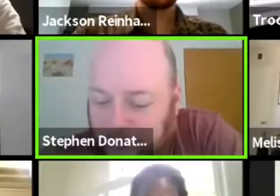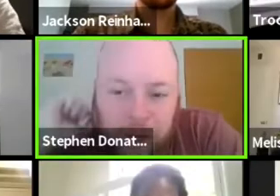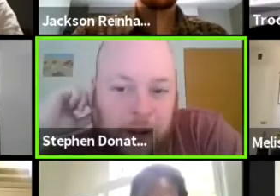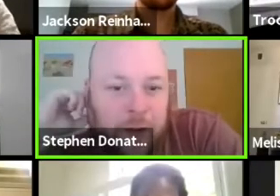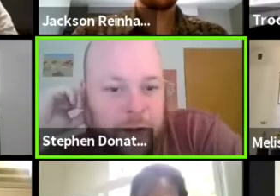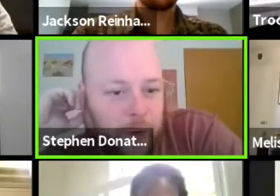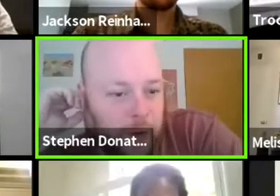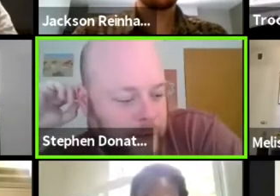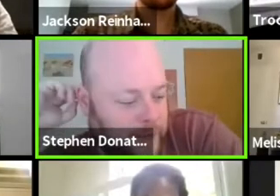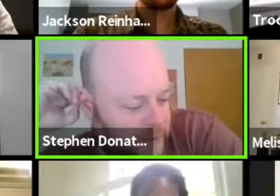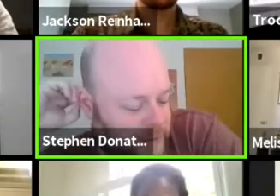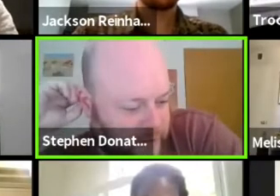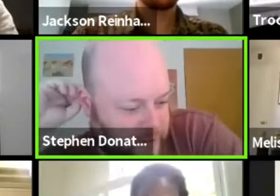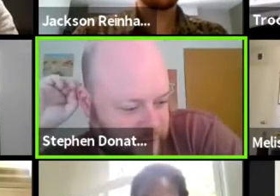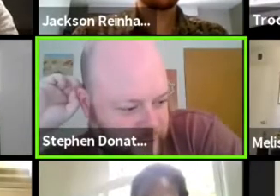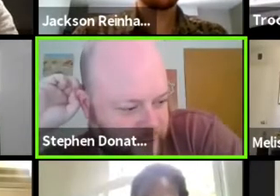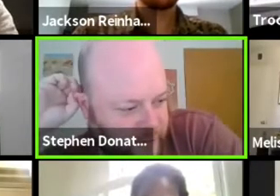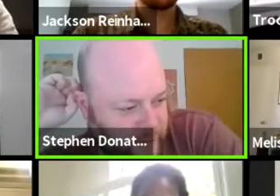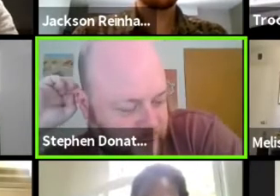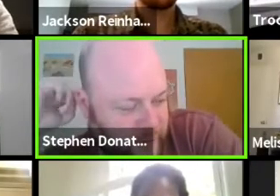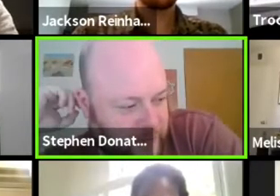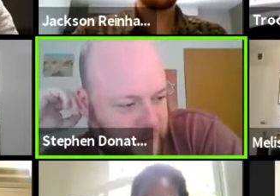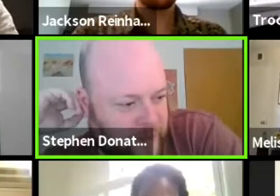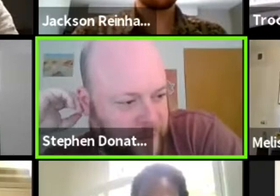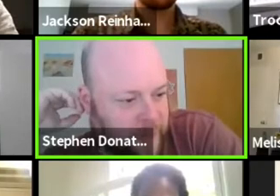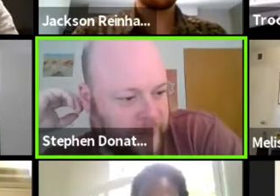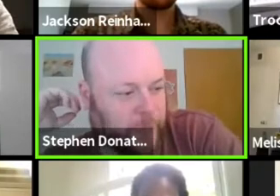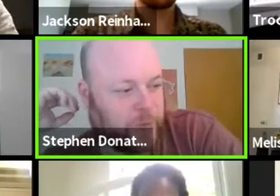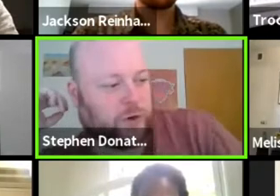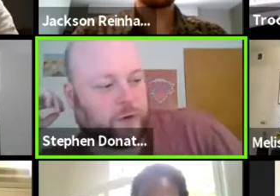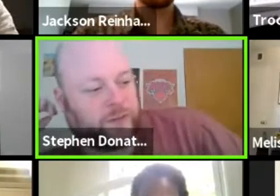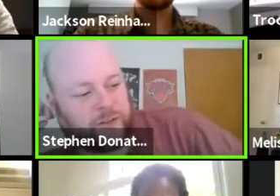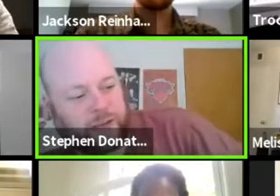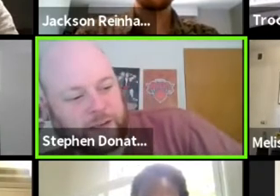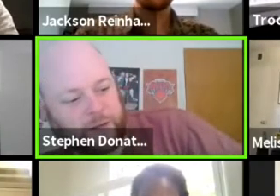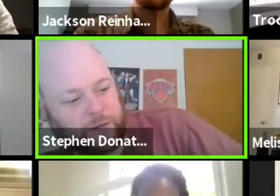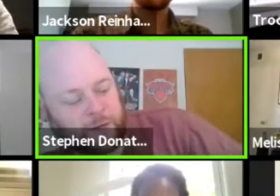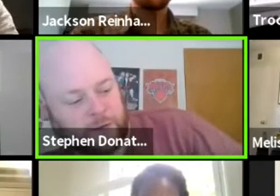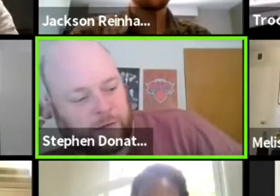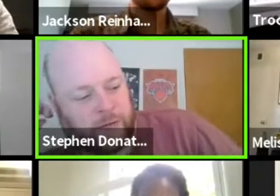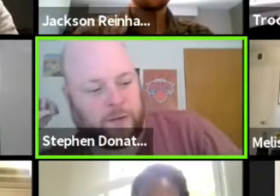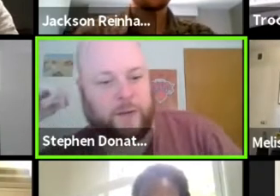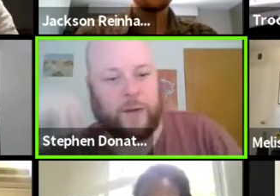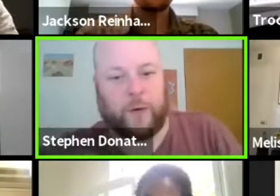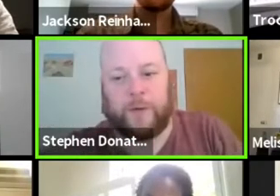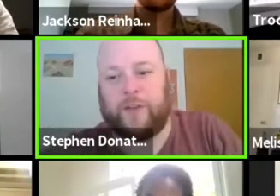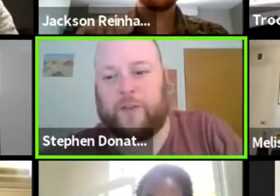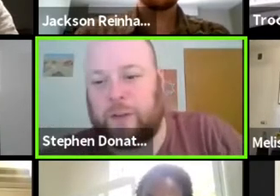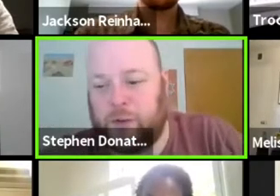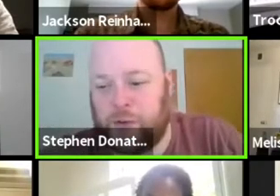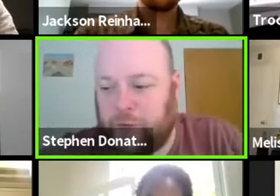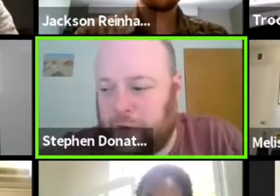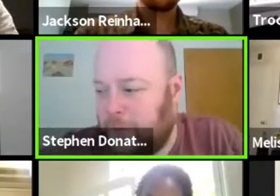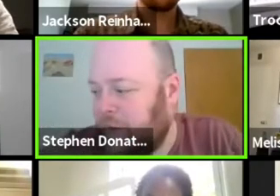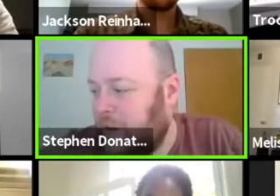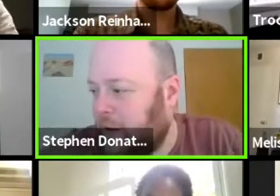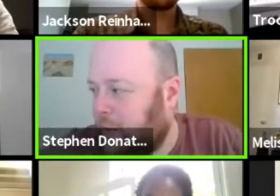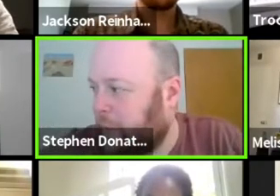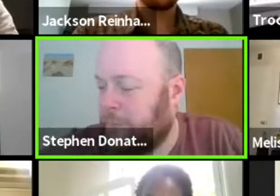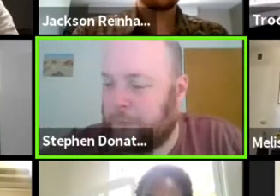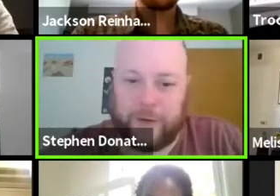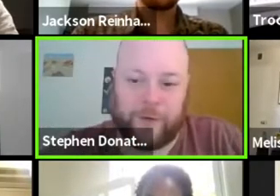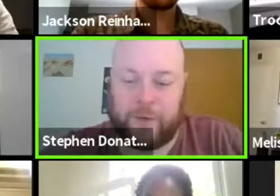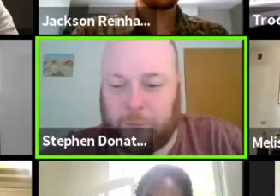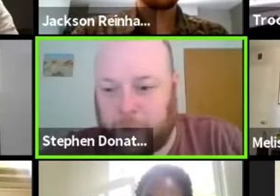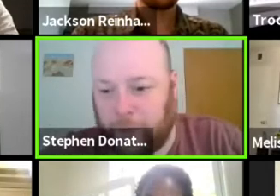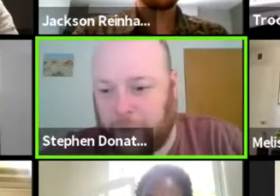Hi. So I teach sixth grade language arts in an urban district in New Jersey in Passaic. I don't